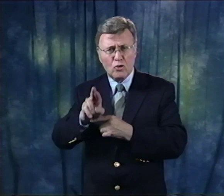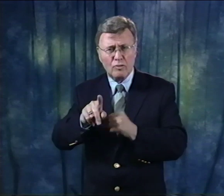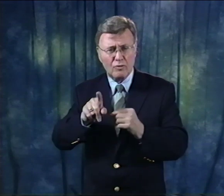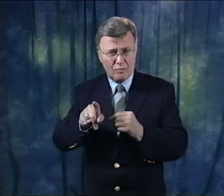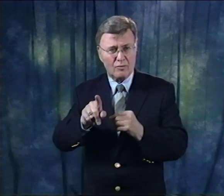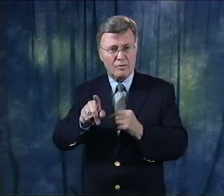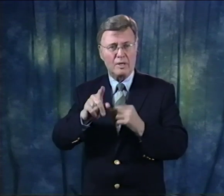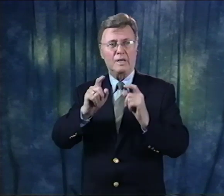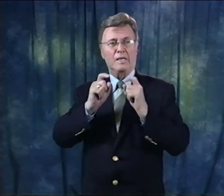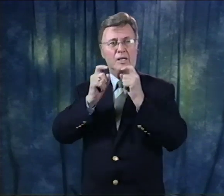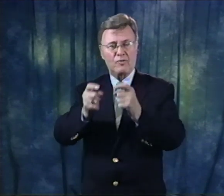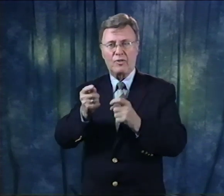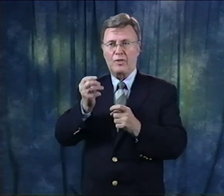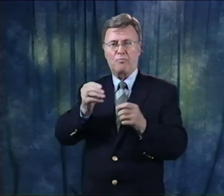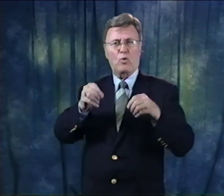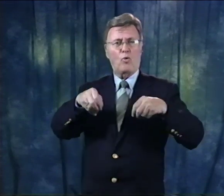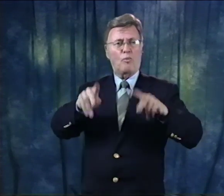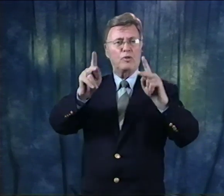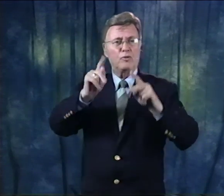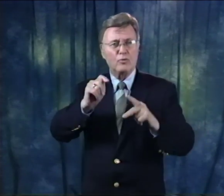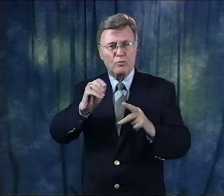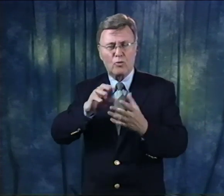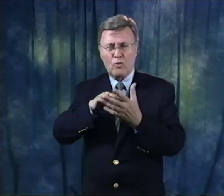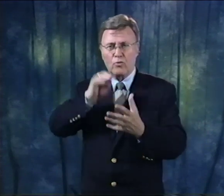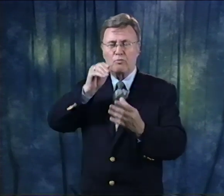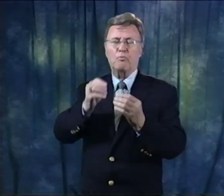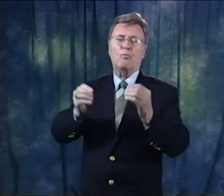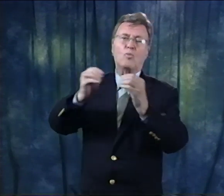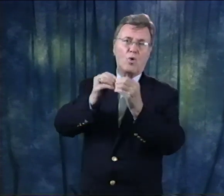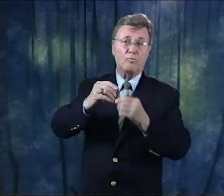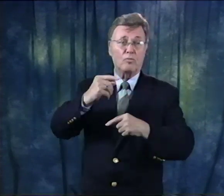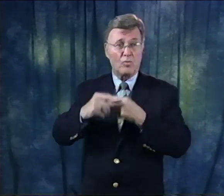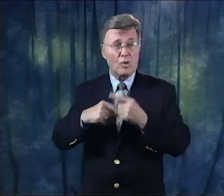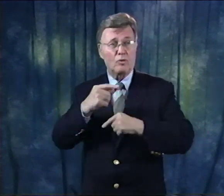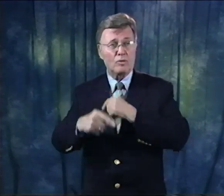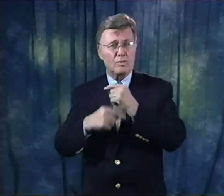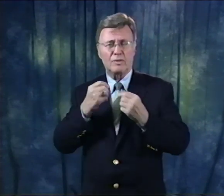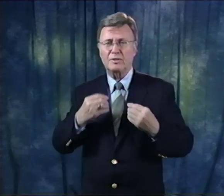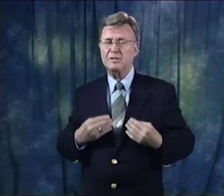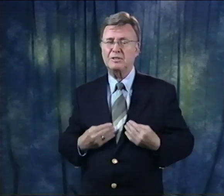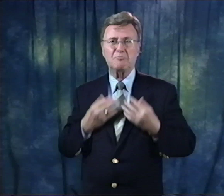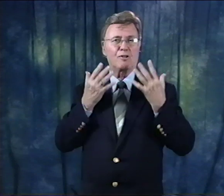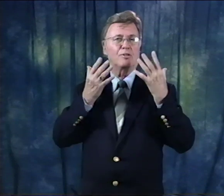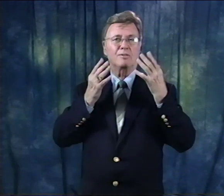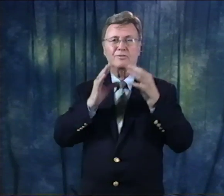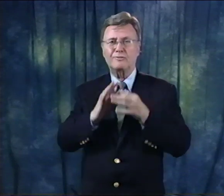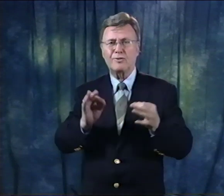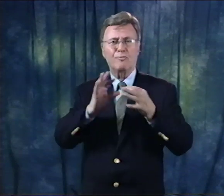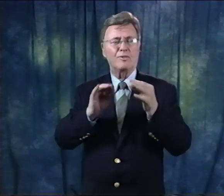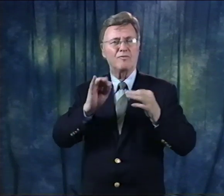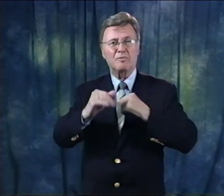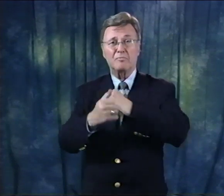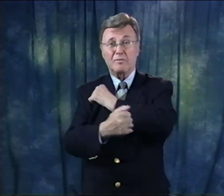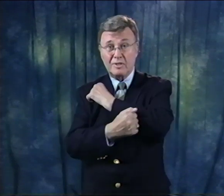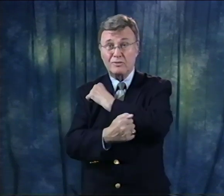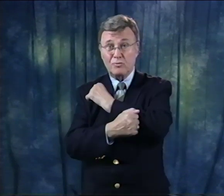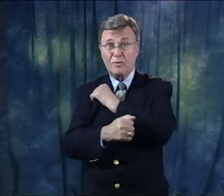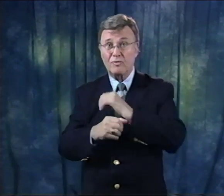Seder gives them the opportunity to learn more about the inspiring story of